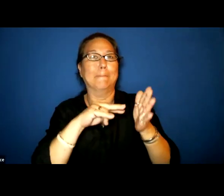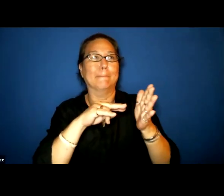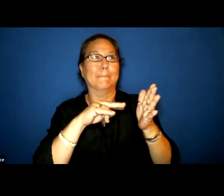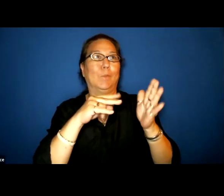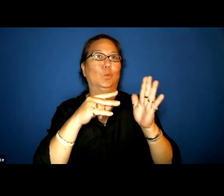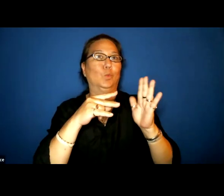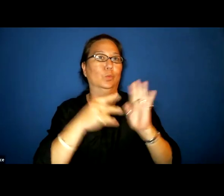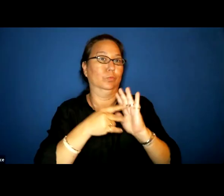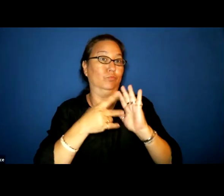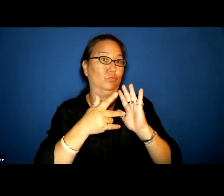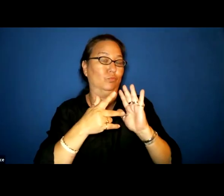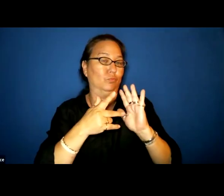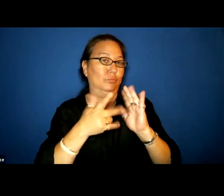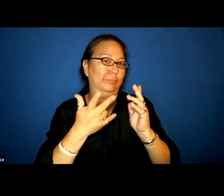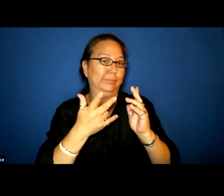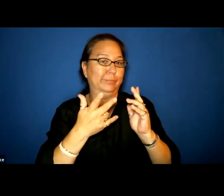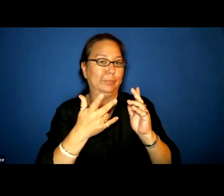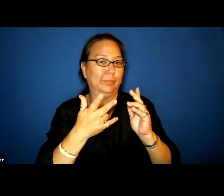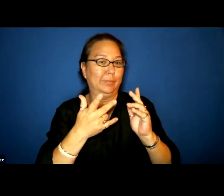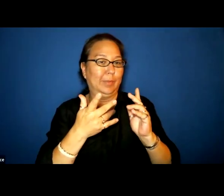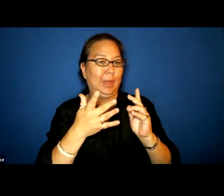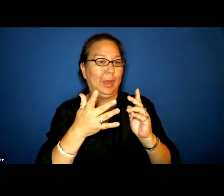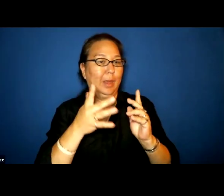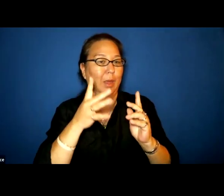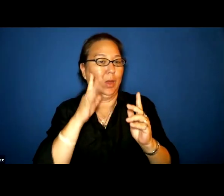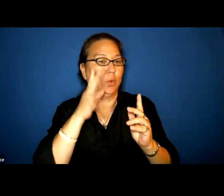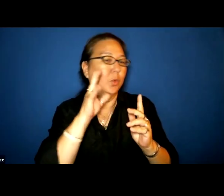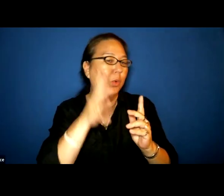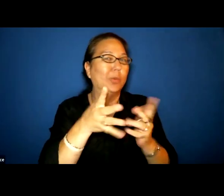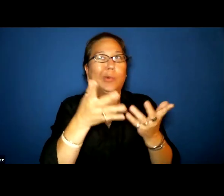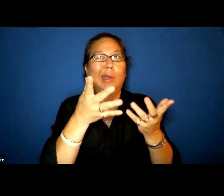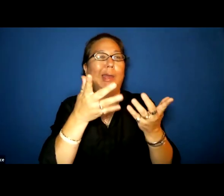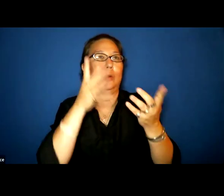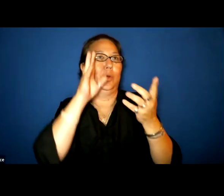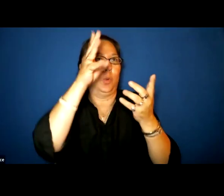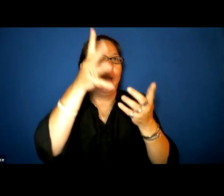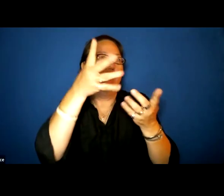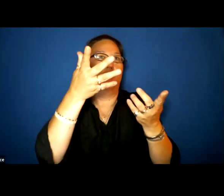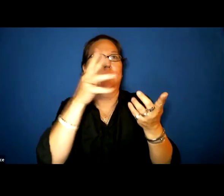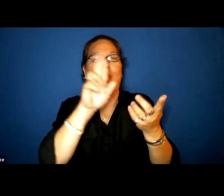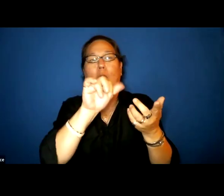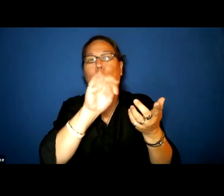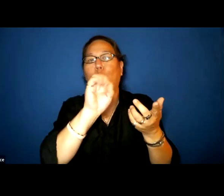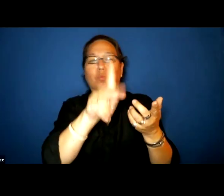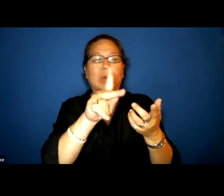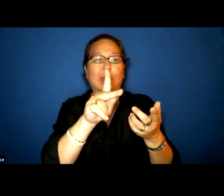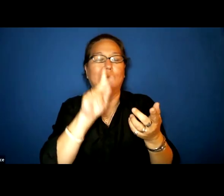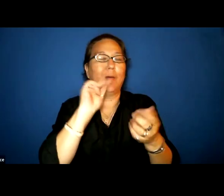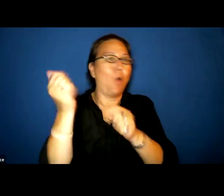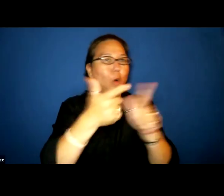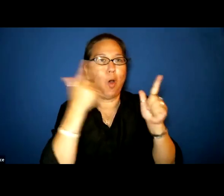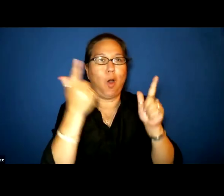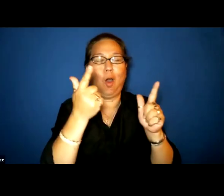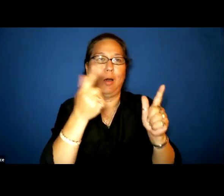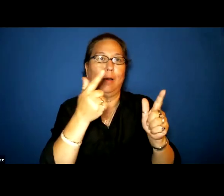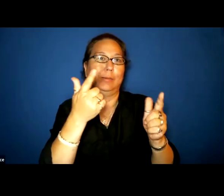create a ranking of all of the applicants in the pool, regardless of their tier. And the first, if there were